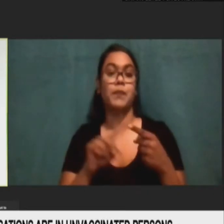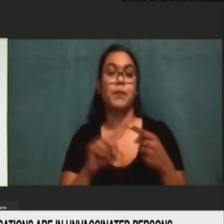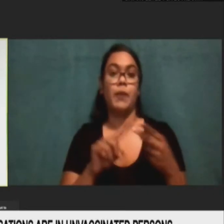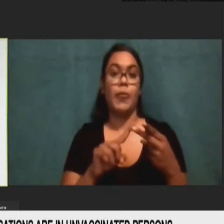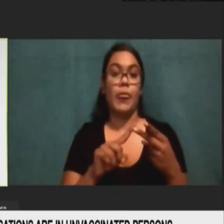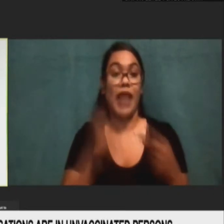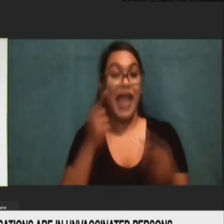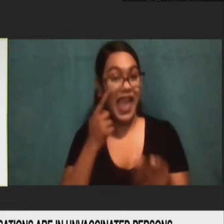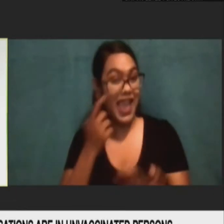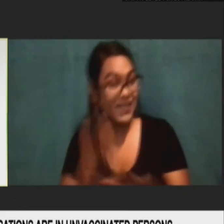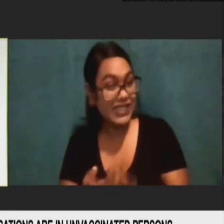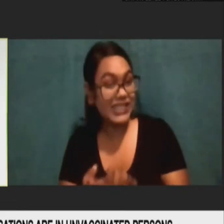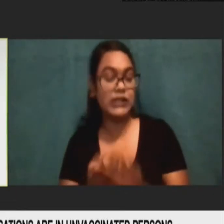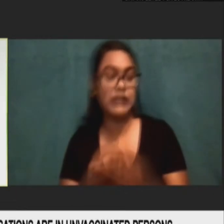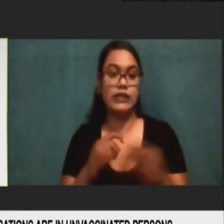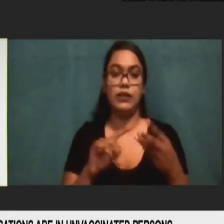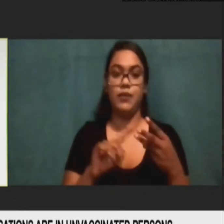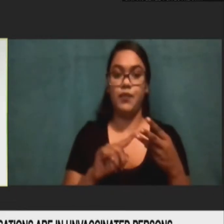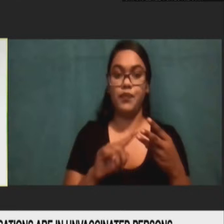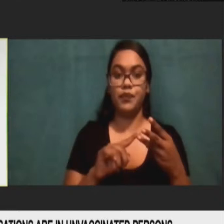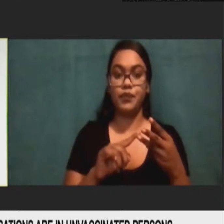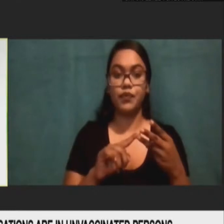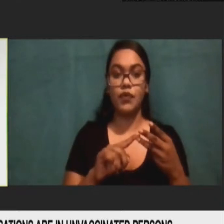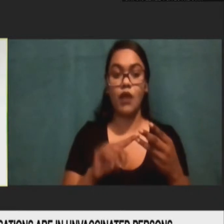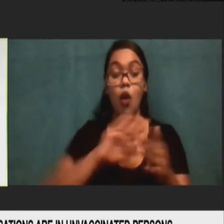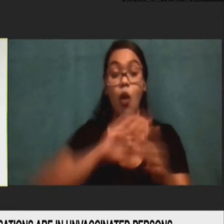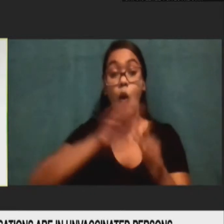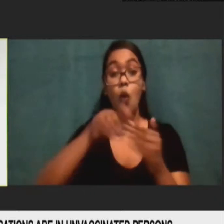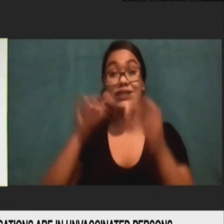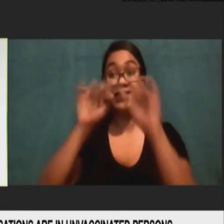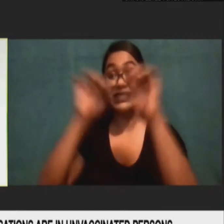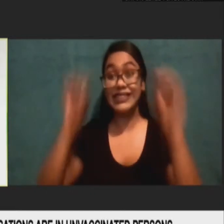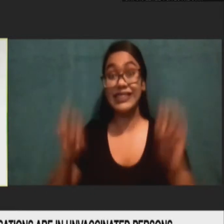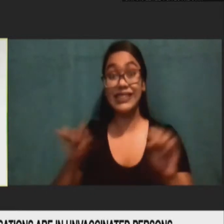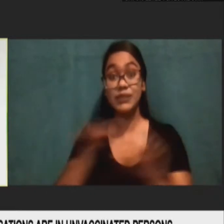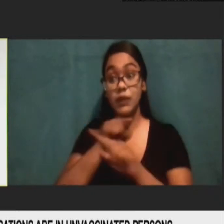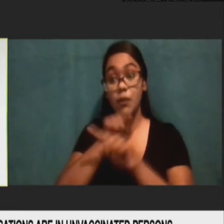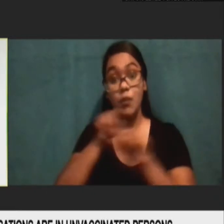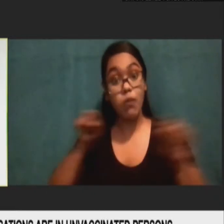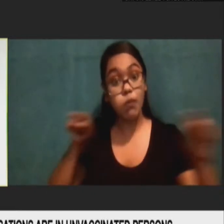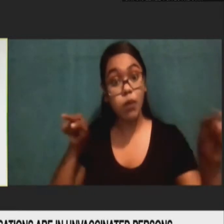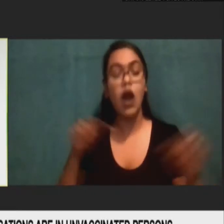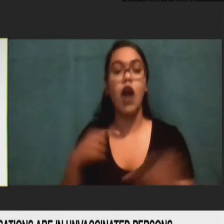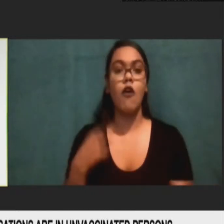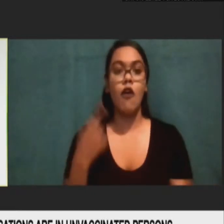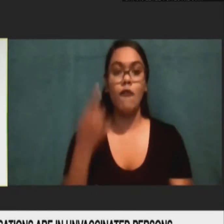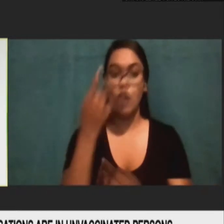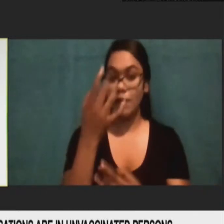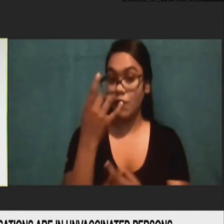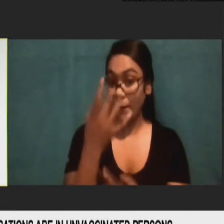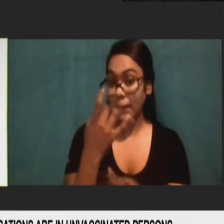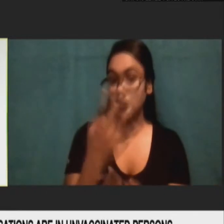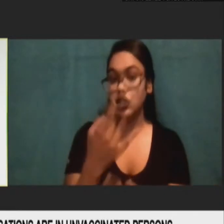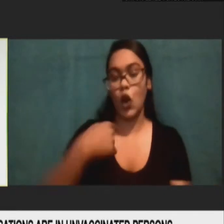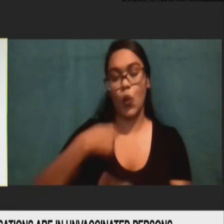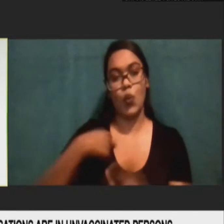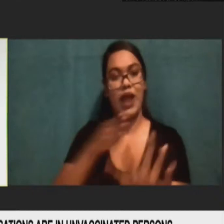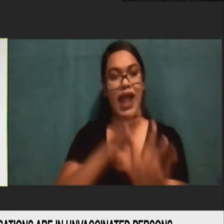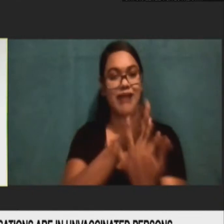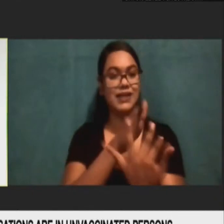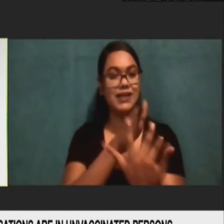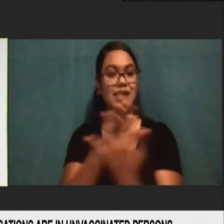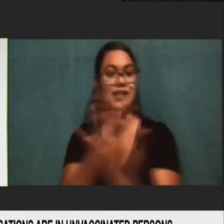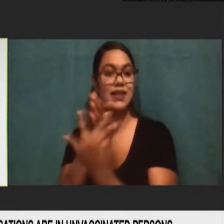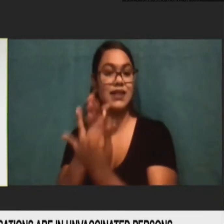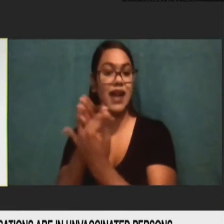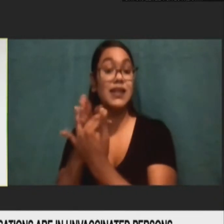your DATCOV, any system that is being presented to leverage the combat of